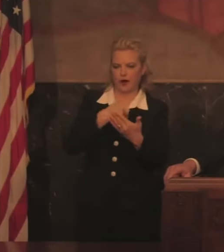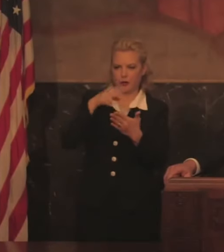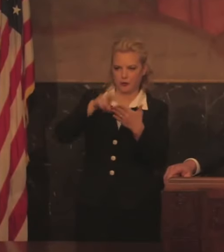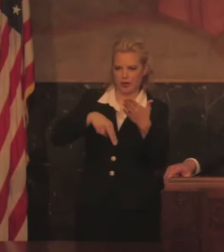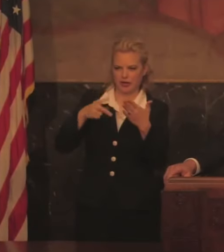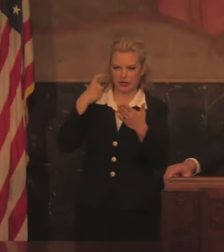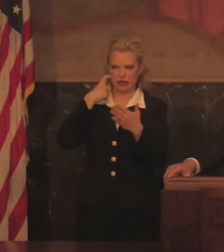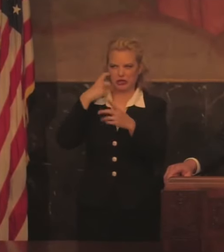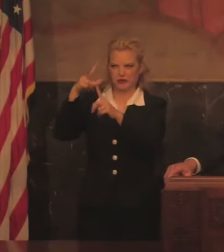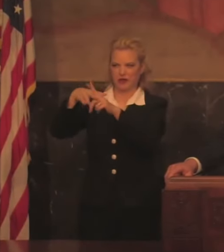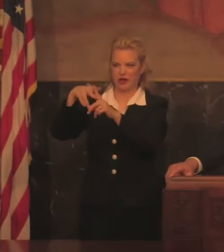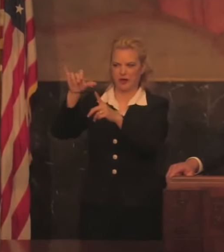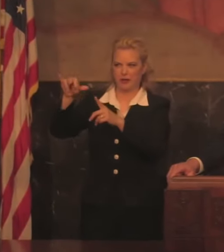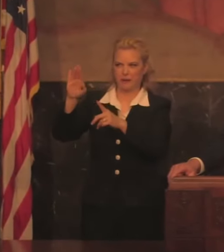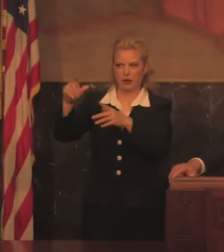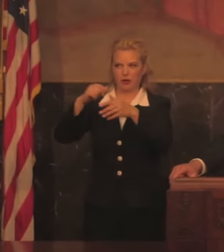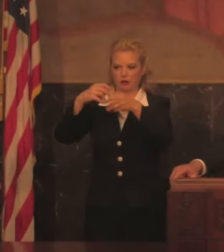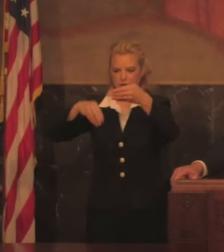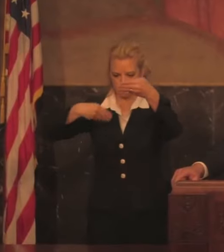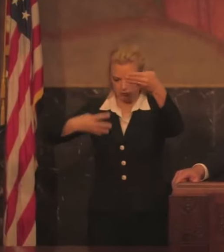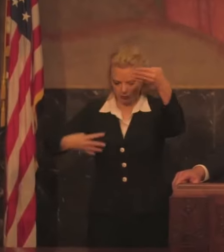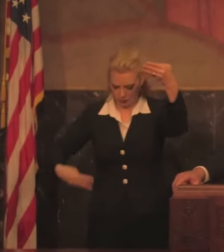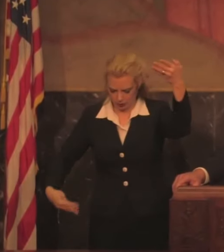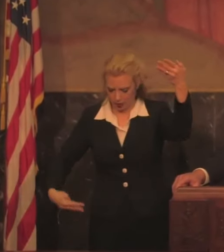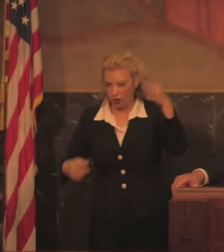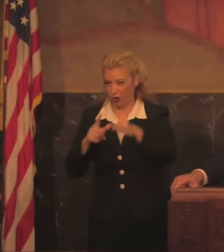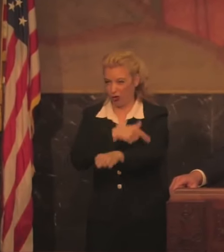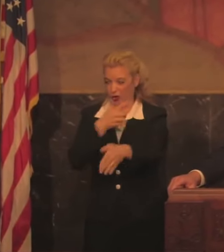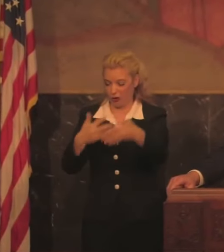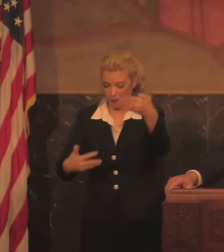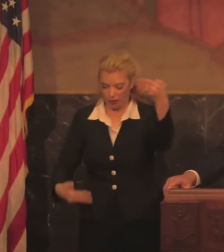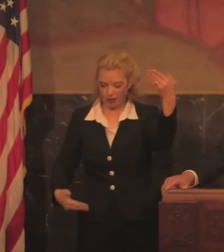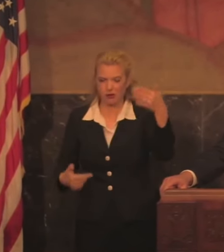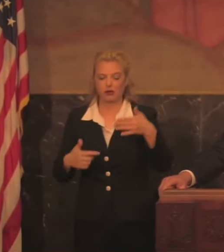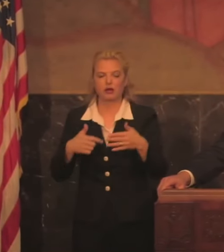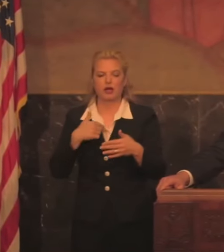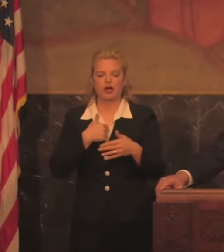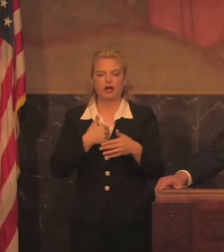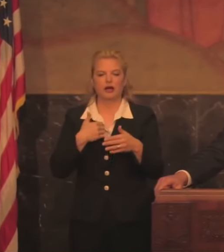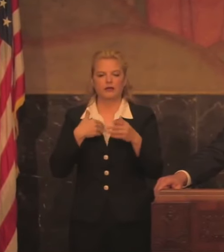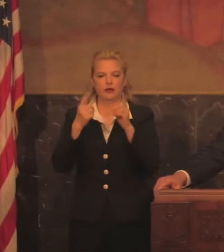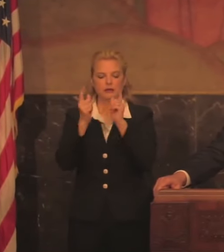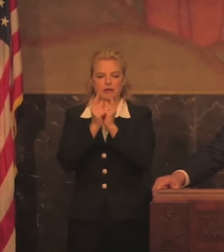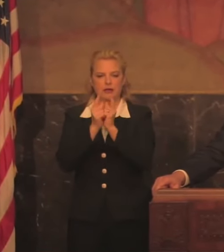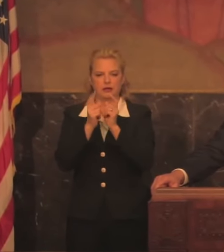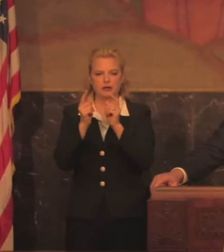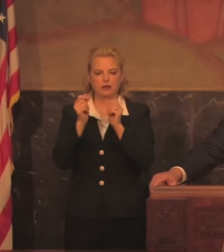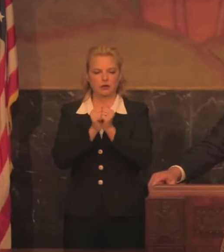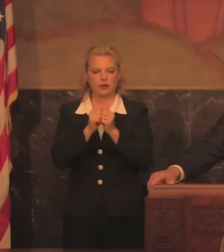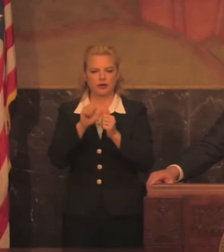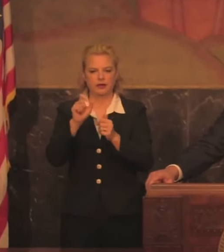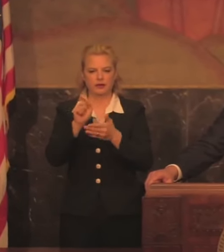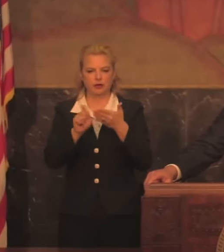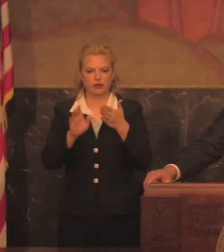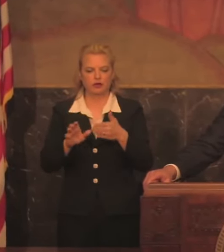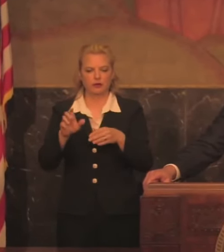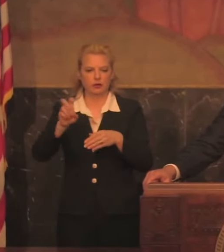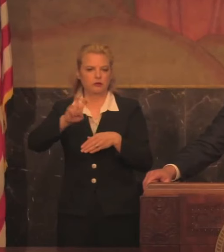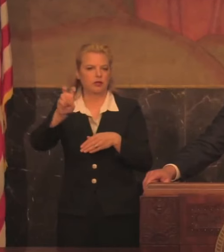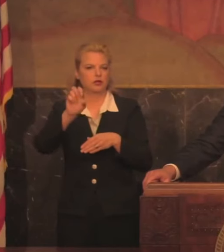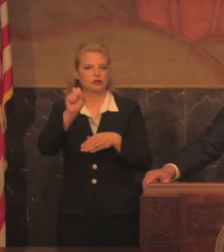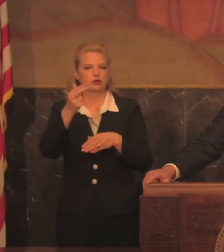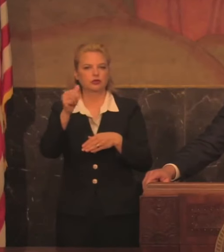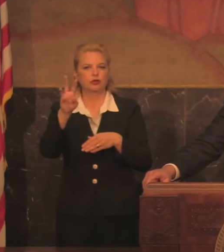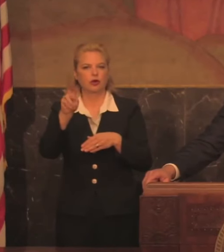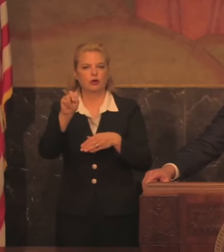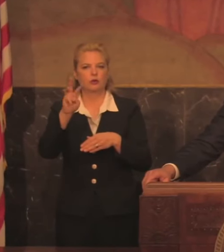bill. It's a long bill. I've had meetings with my Secretary of Transportation, Sean Wilson, but others in the past to